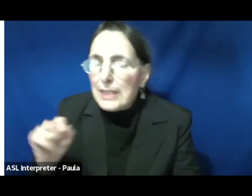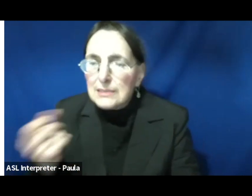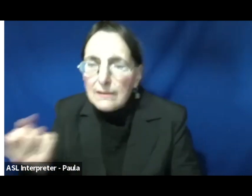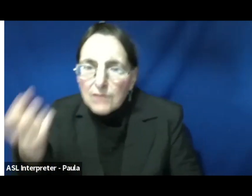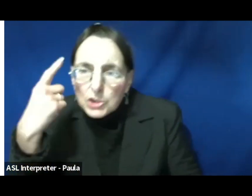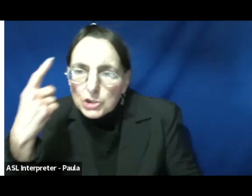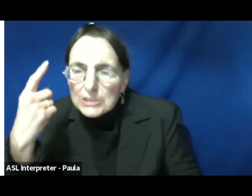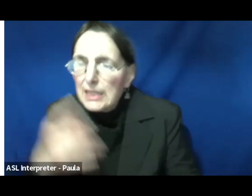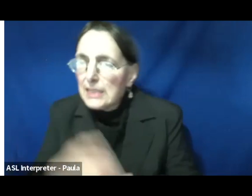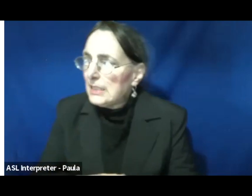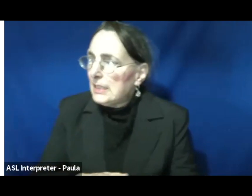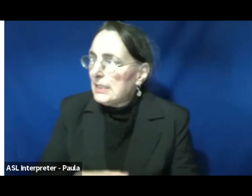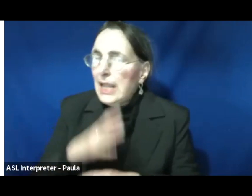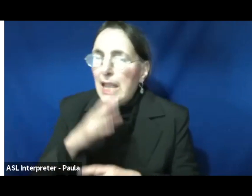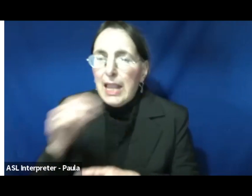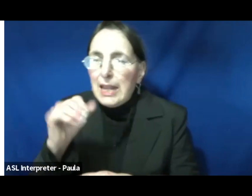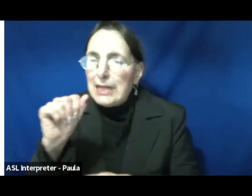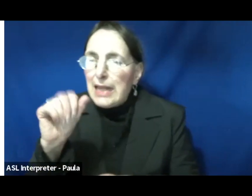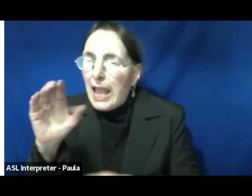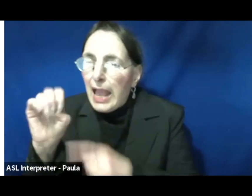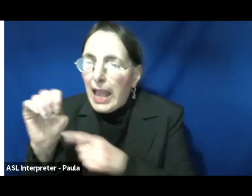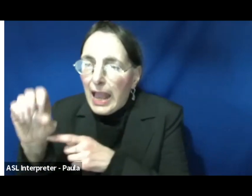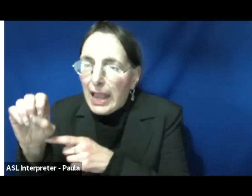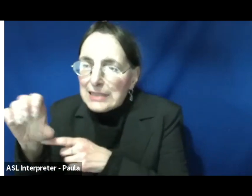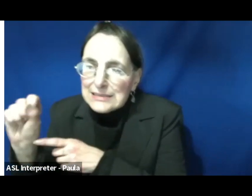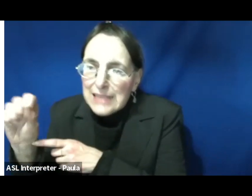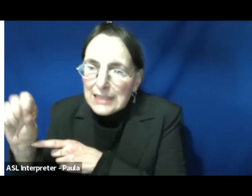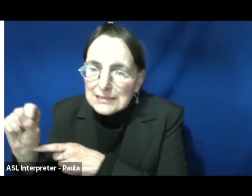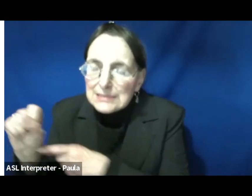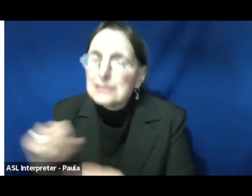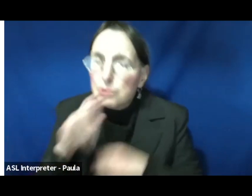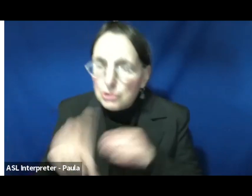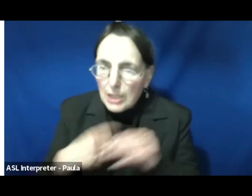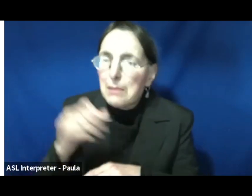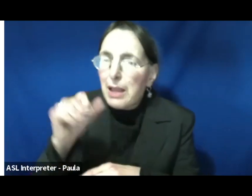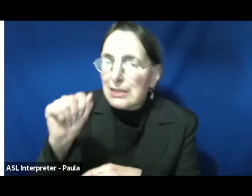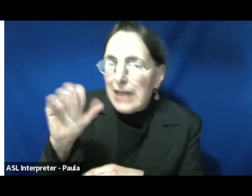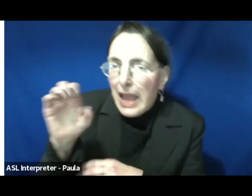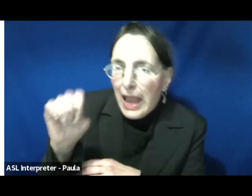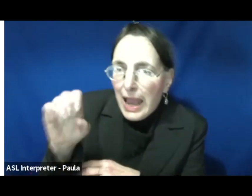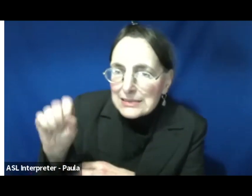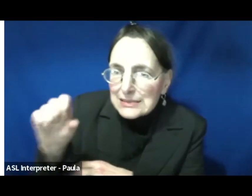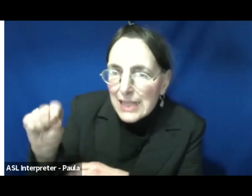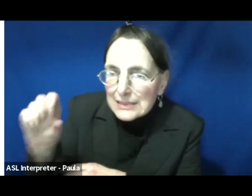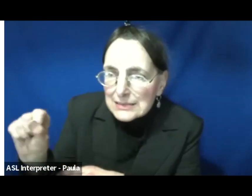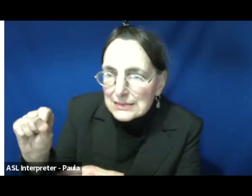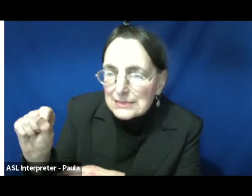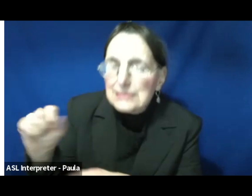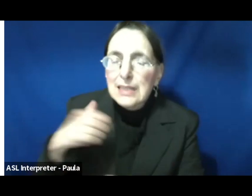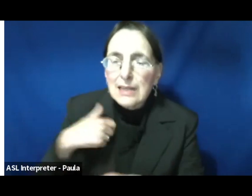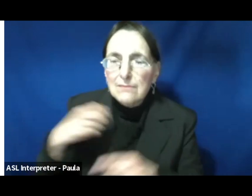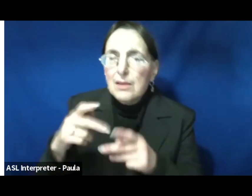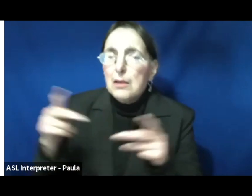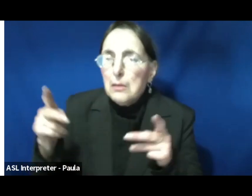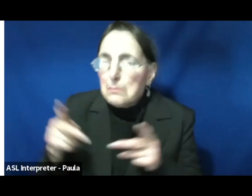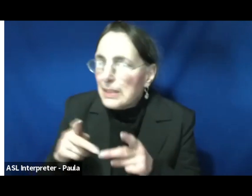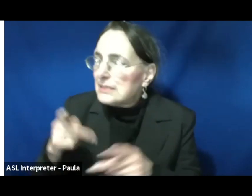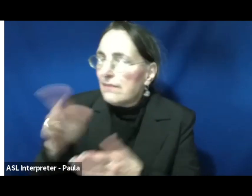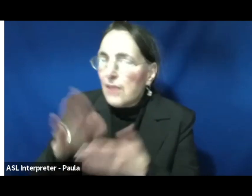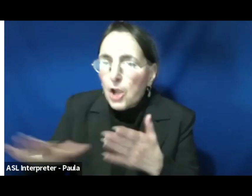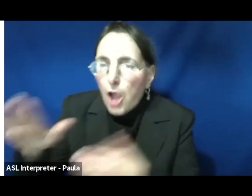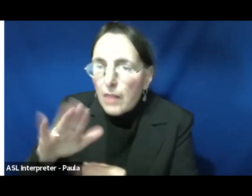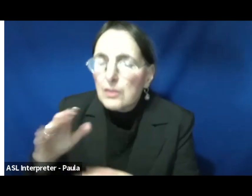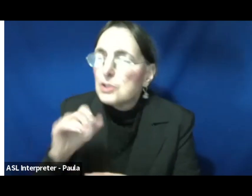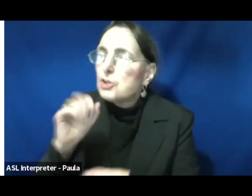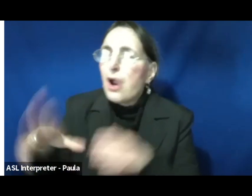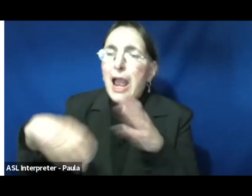access. Access. The students actually feel like they have a place in the classroom, or they have a place on this campus, or they have a place in our